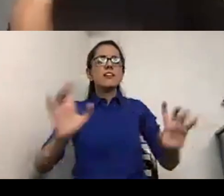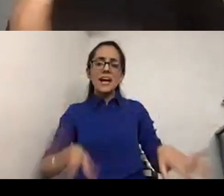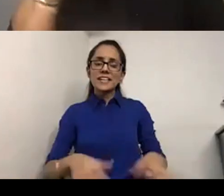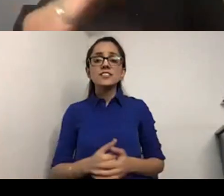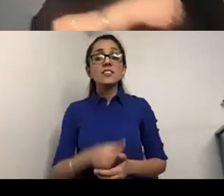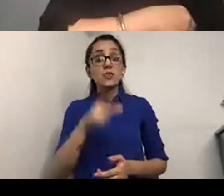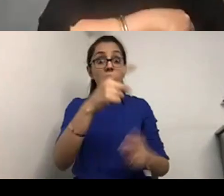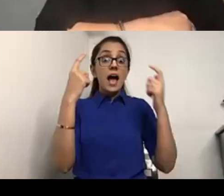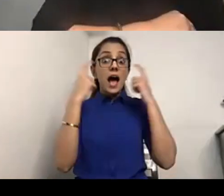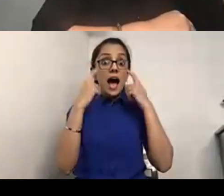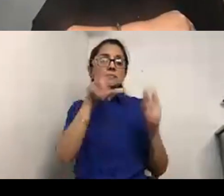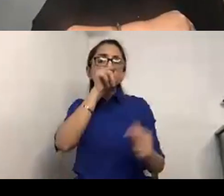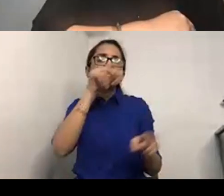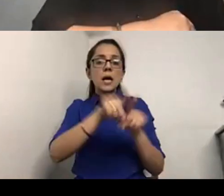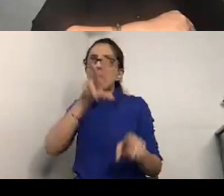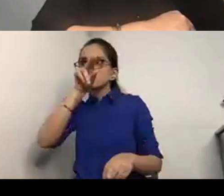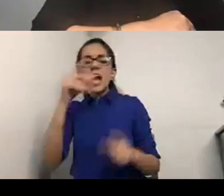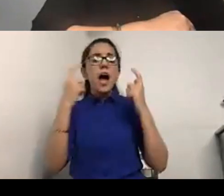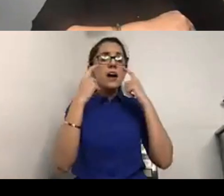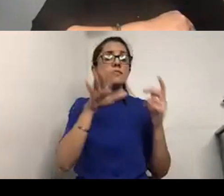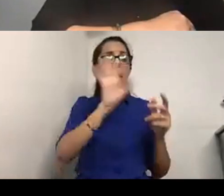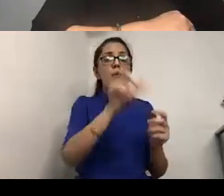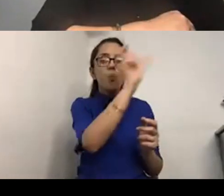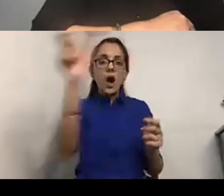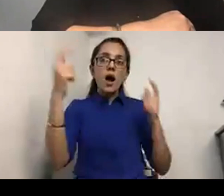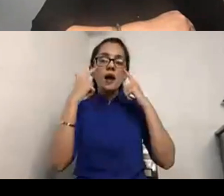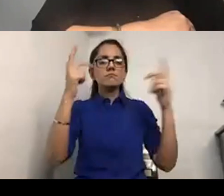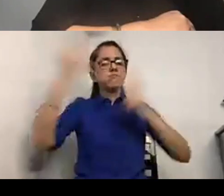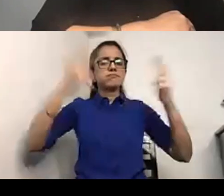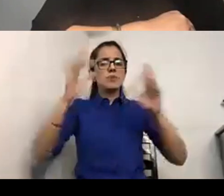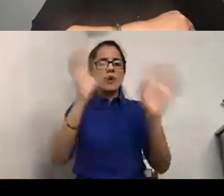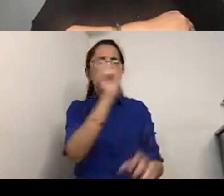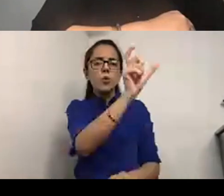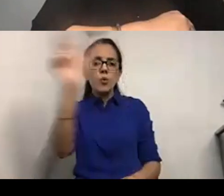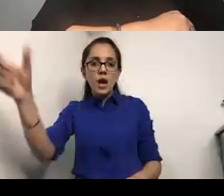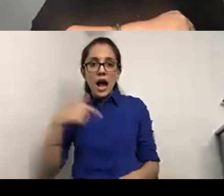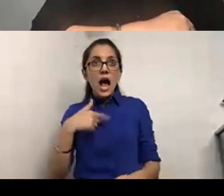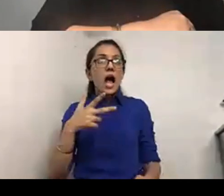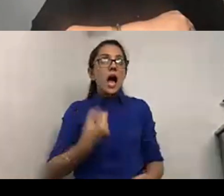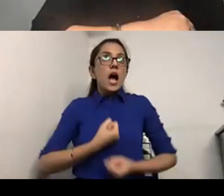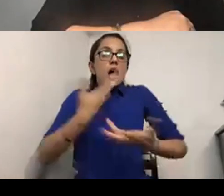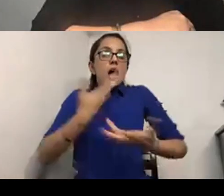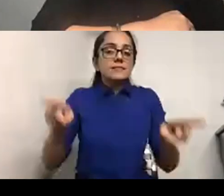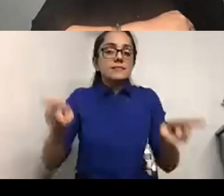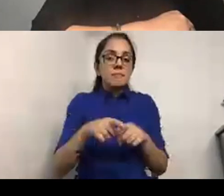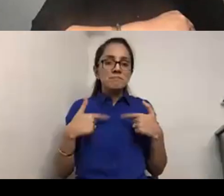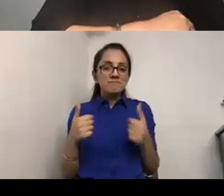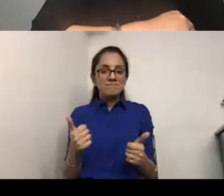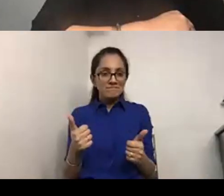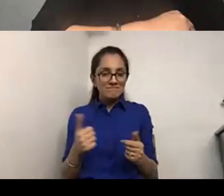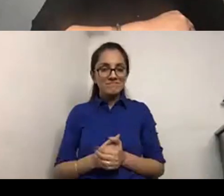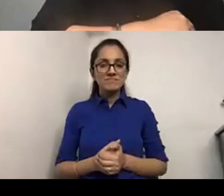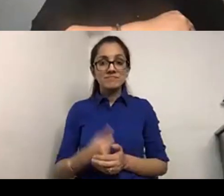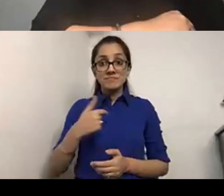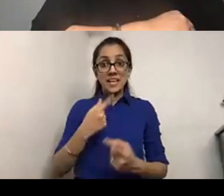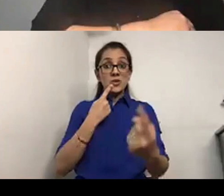your eyes speak millions of words, which probably our words are unable to express. And therefore, while